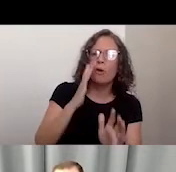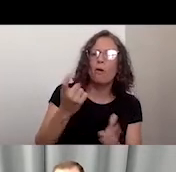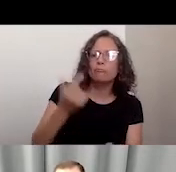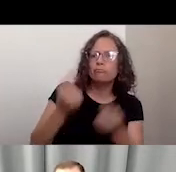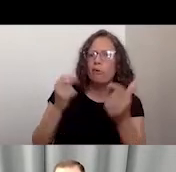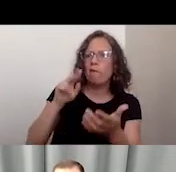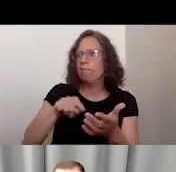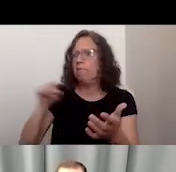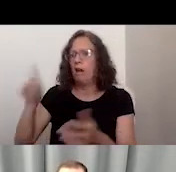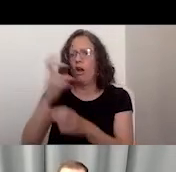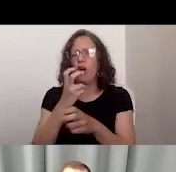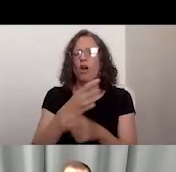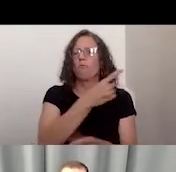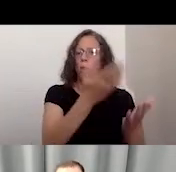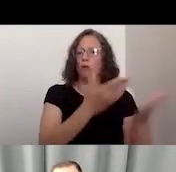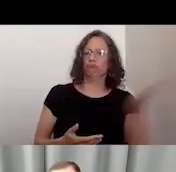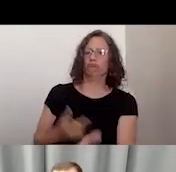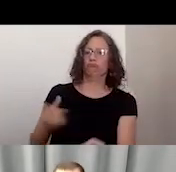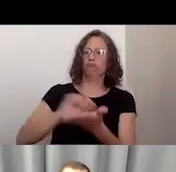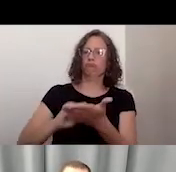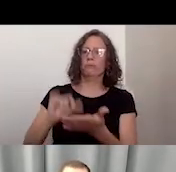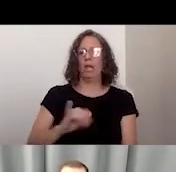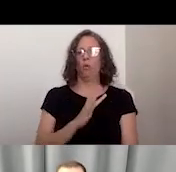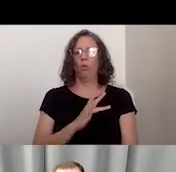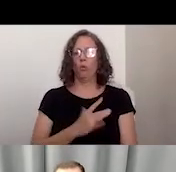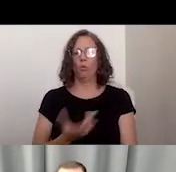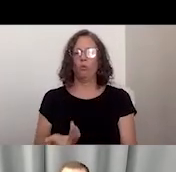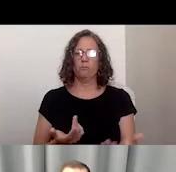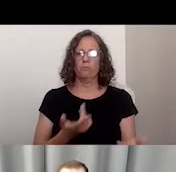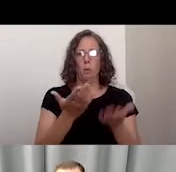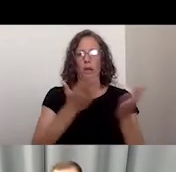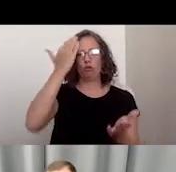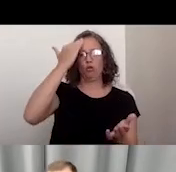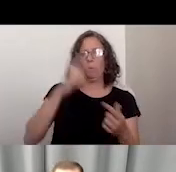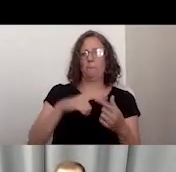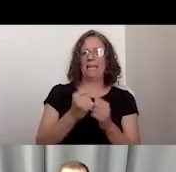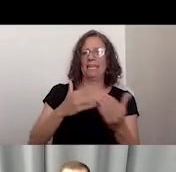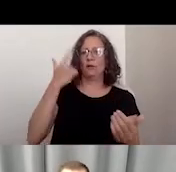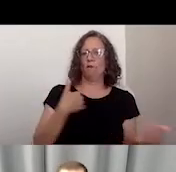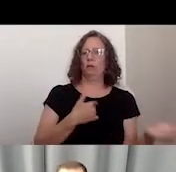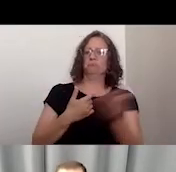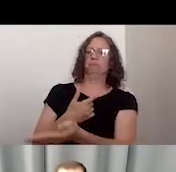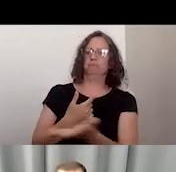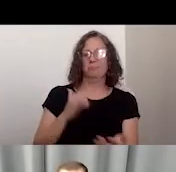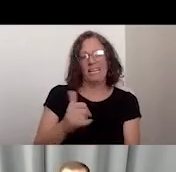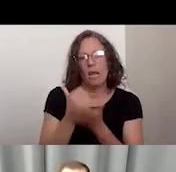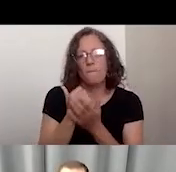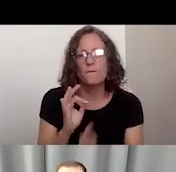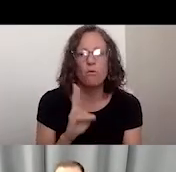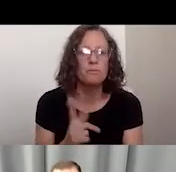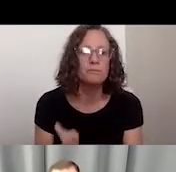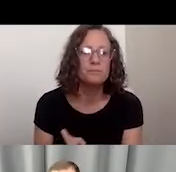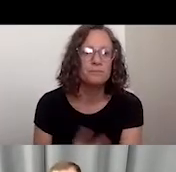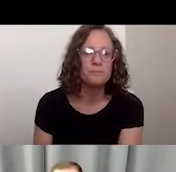and if you want to ask, I don't want this on my hamburger. I don't want this on my plate. Could you change this order for